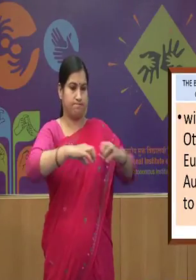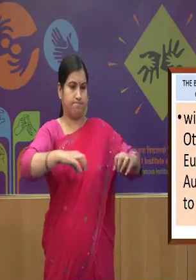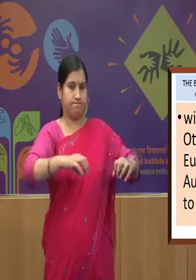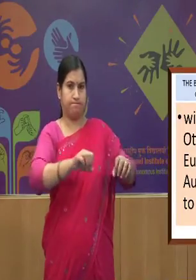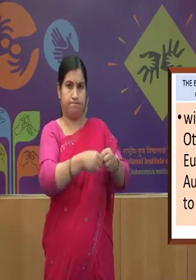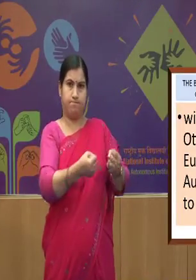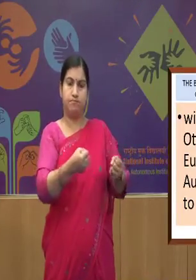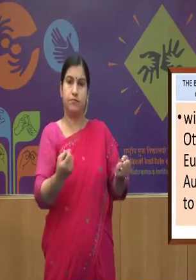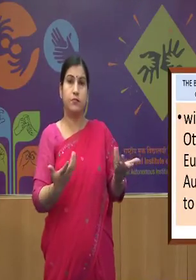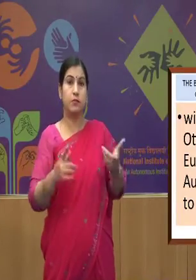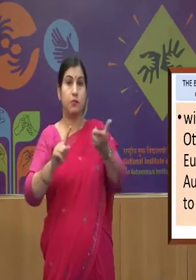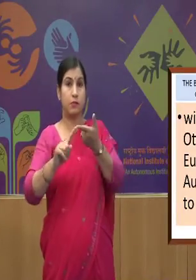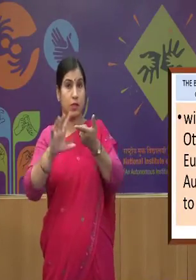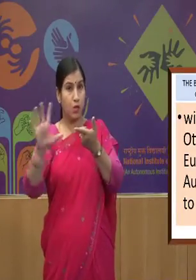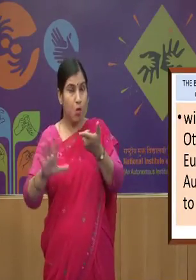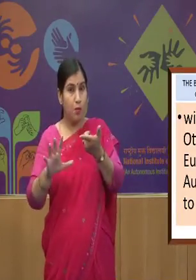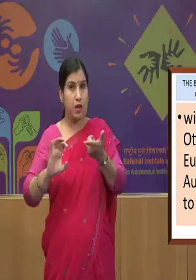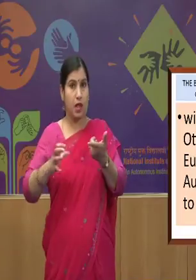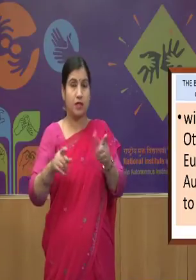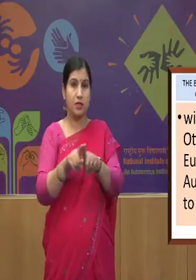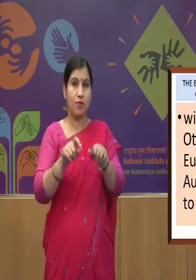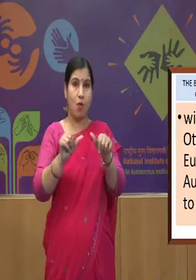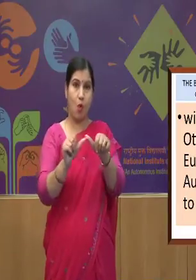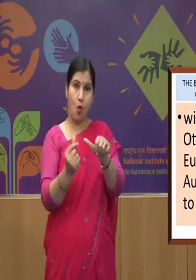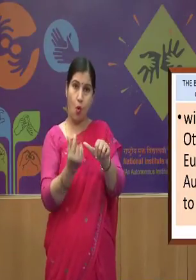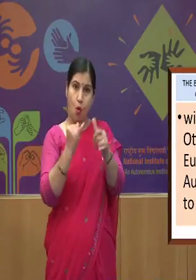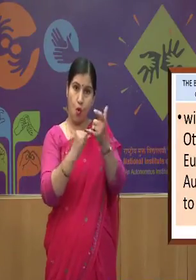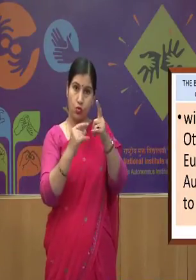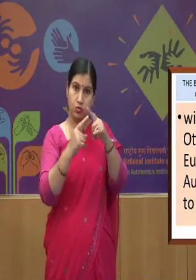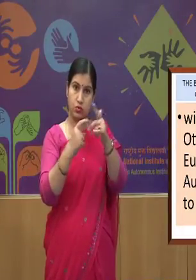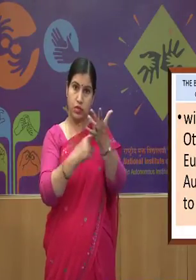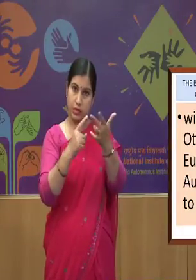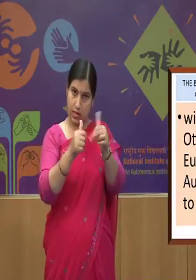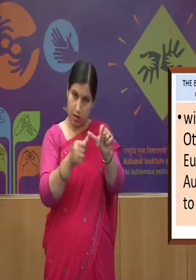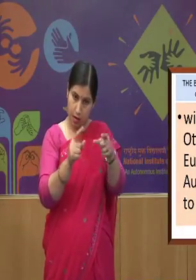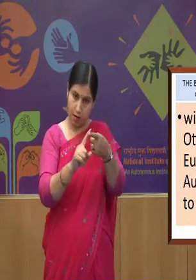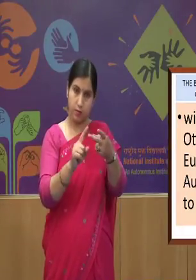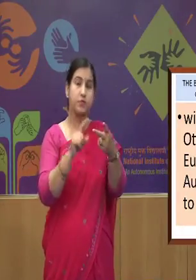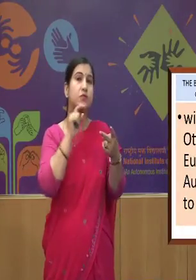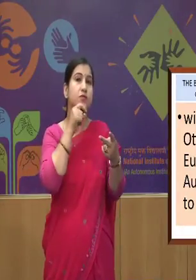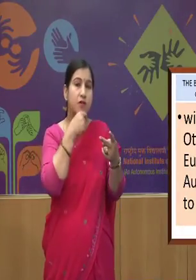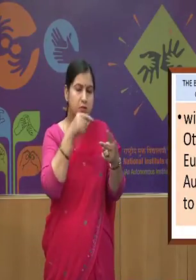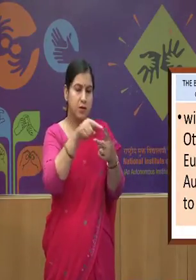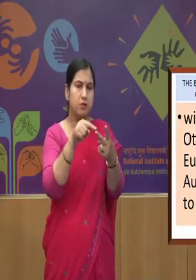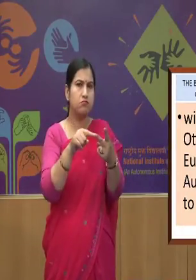European countries like Austria and Russia tried to